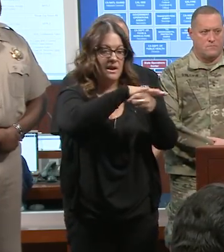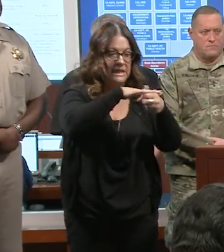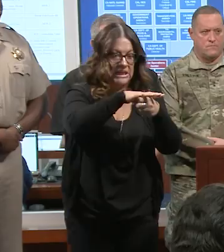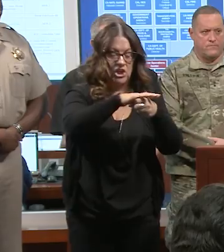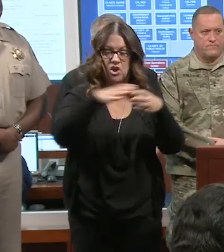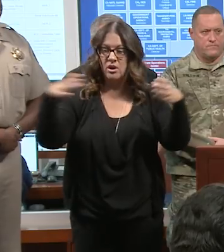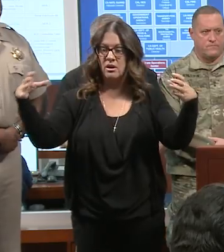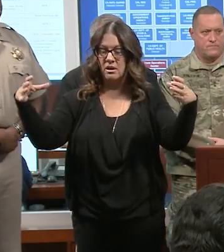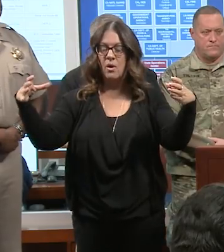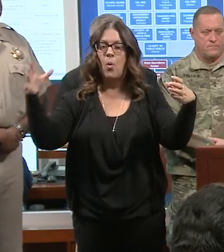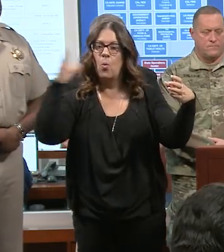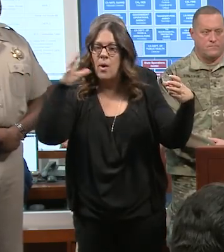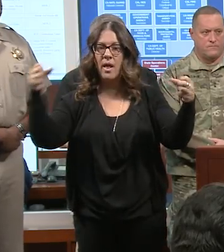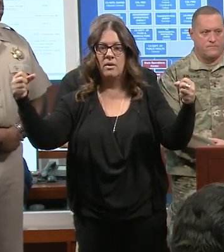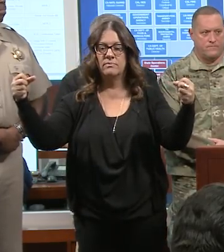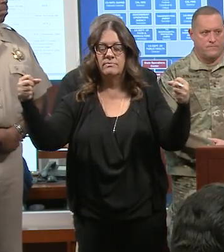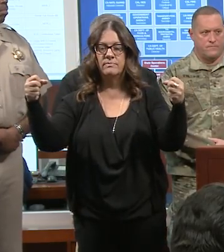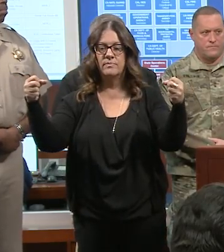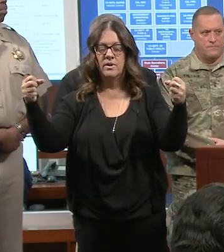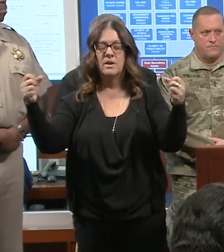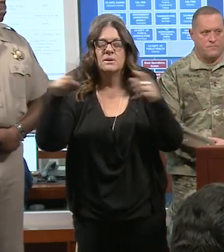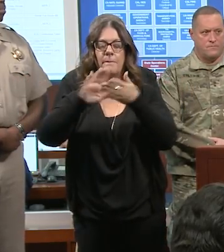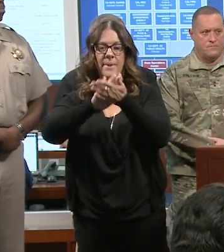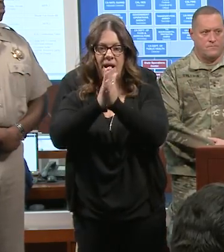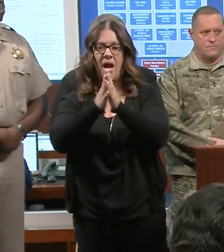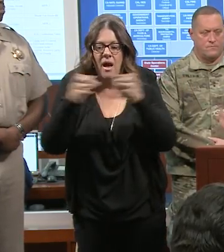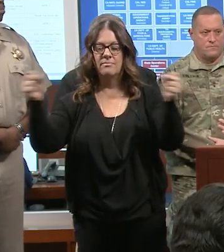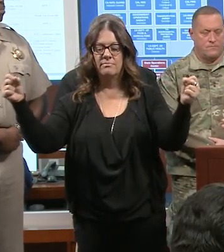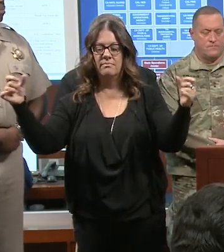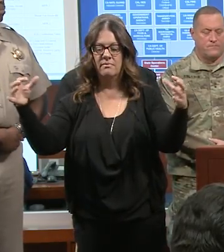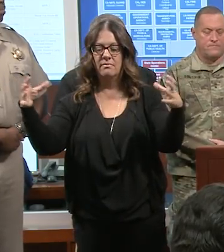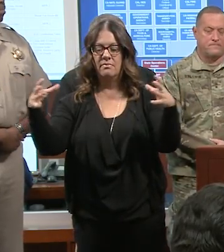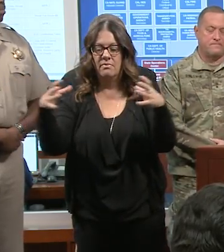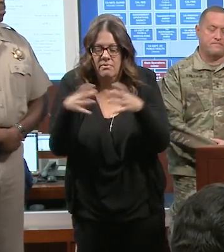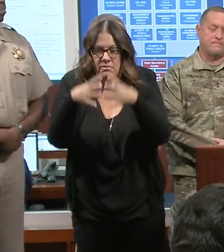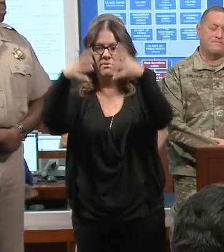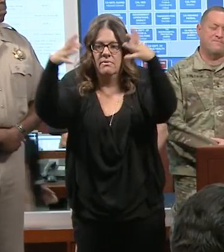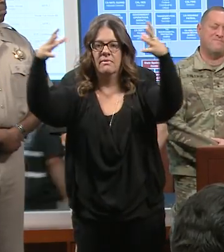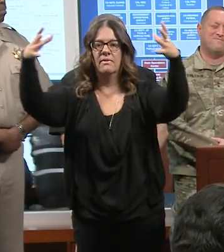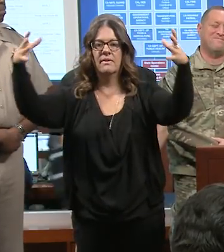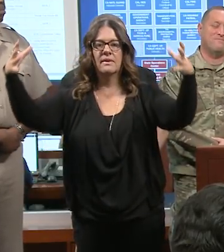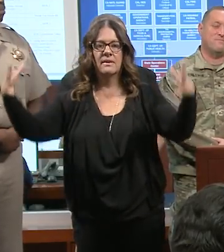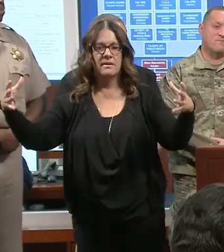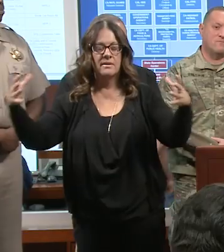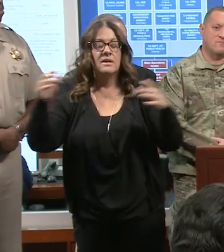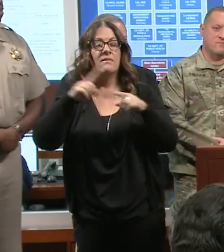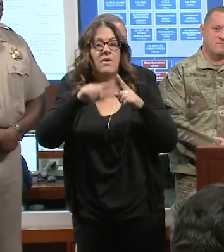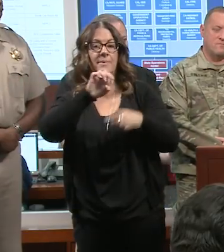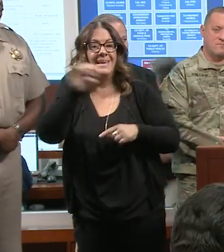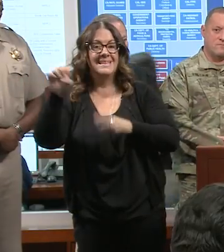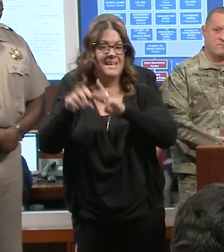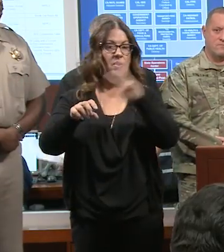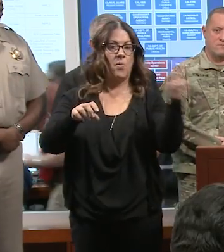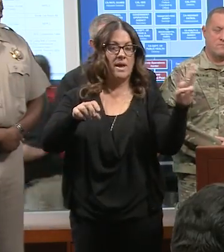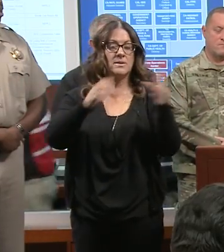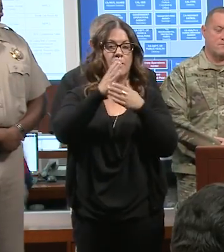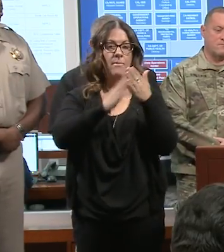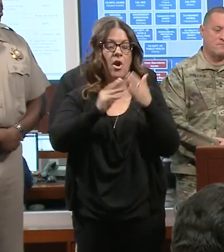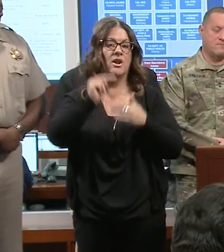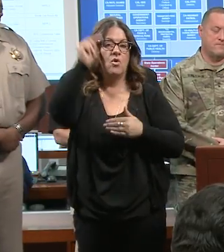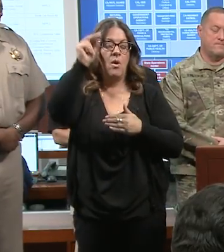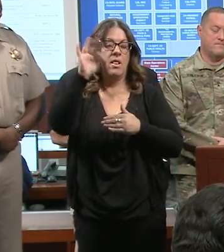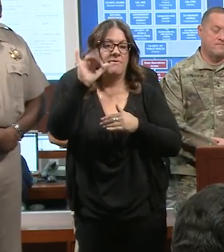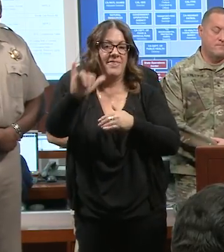Napa Valley, we have fire on the ridgeline to the east of town and to the west of town and to the north.